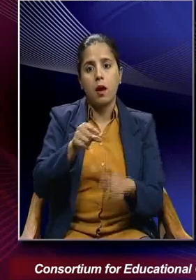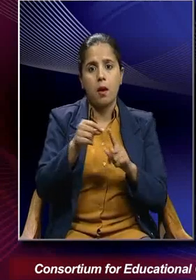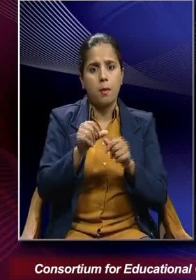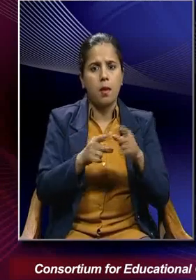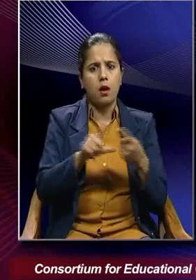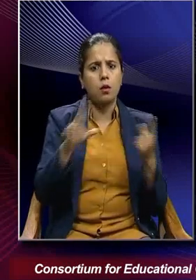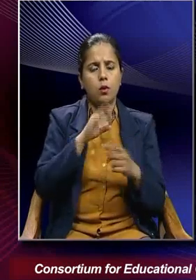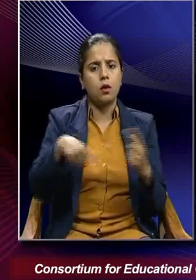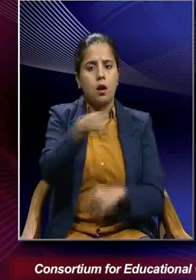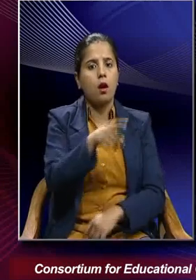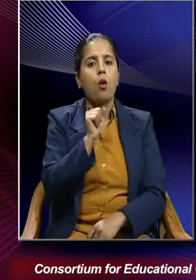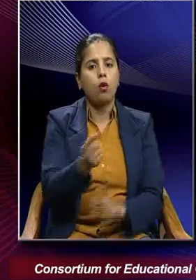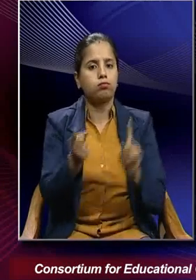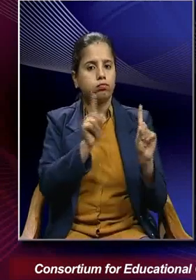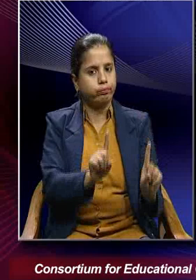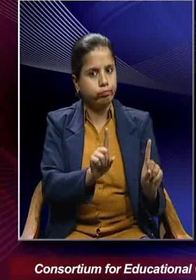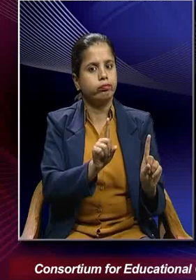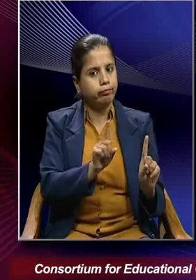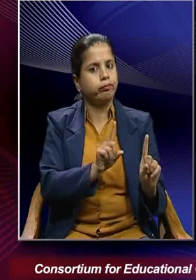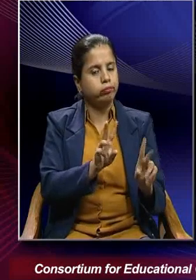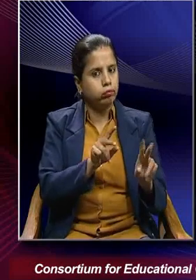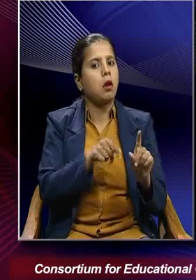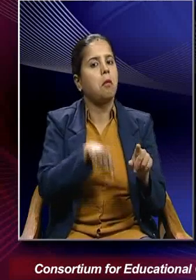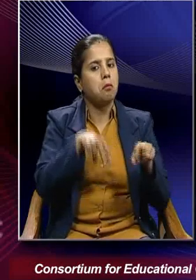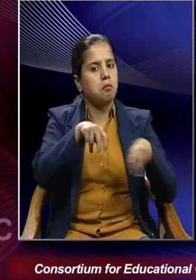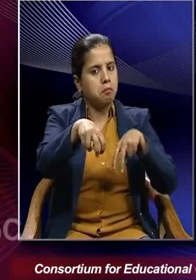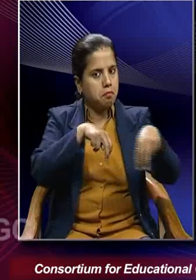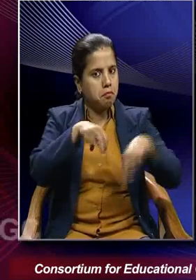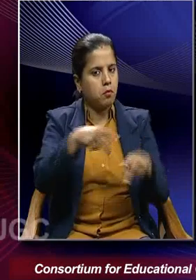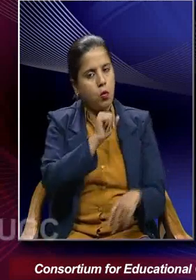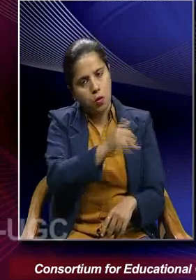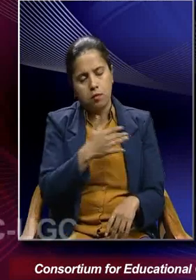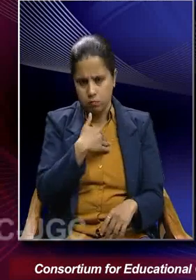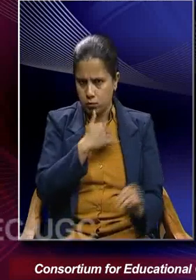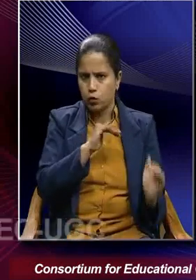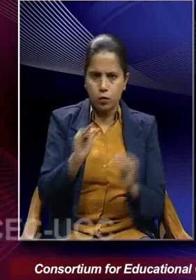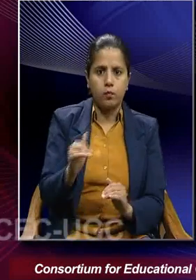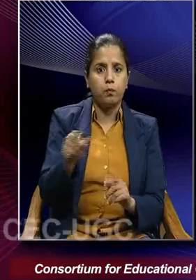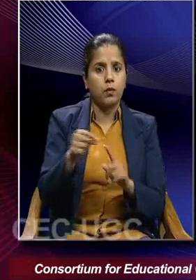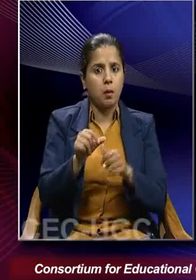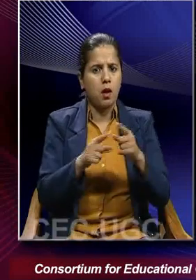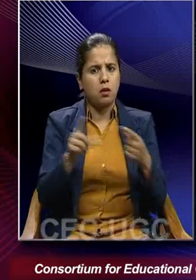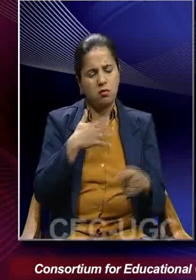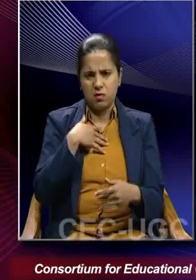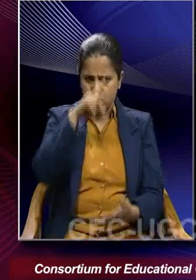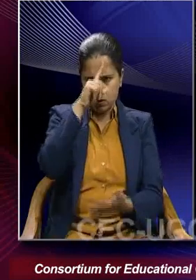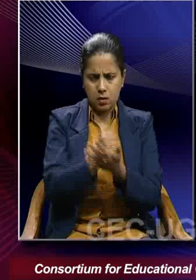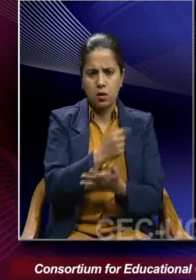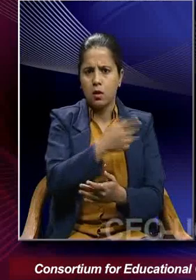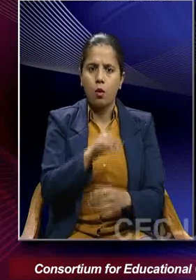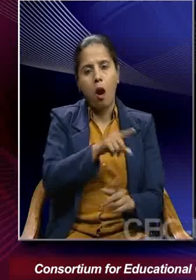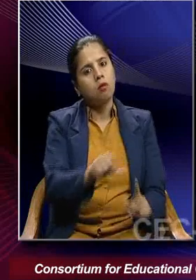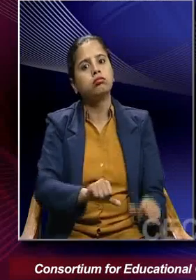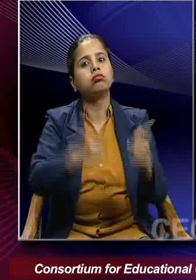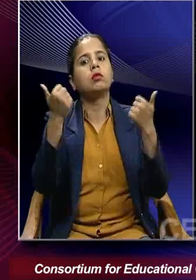trusted lieutenant by his side. And we also find that when Patel decided to do something, he excelled in that